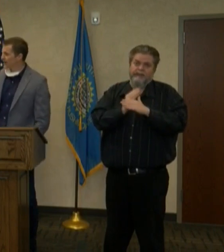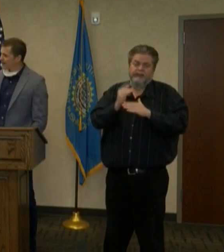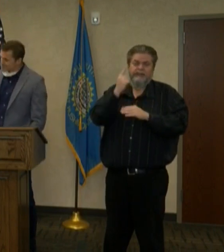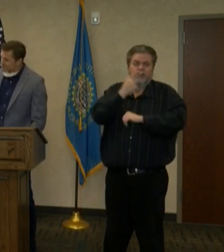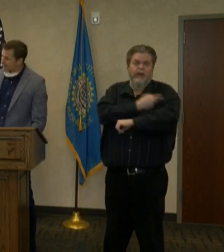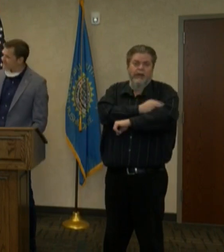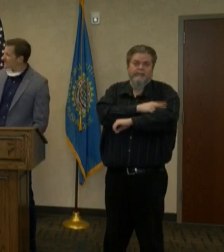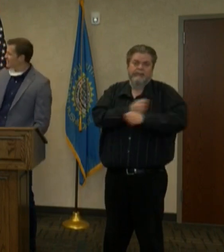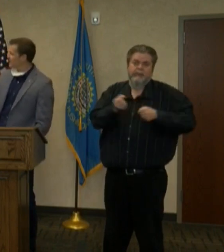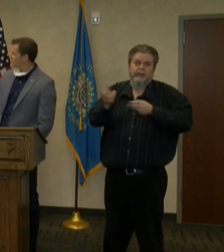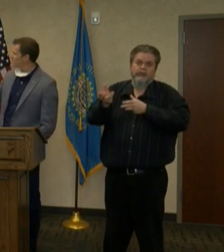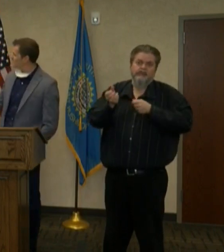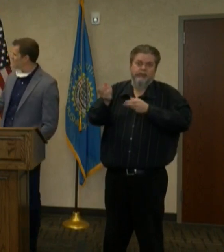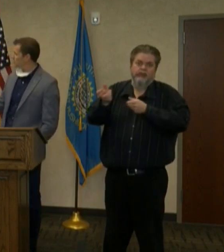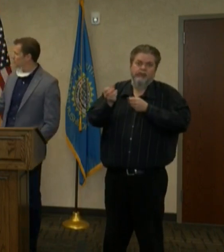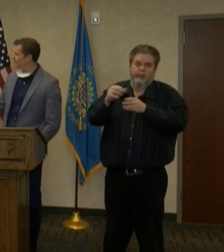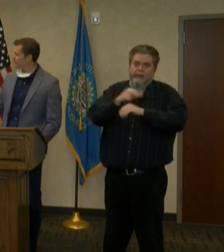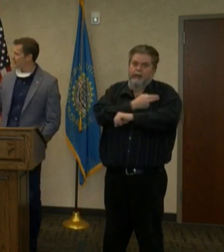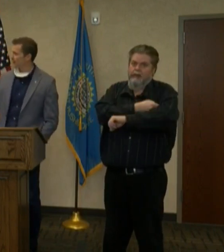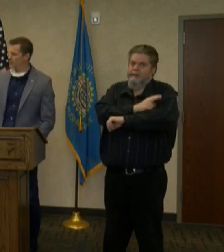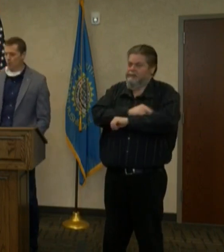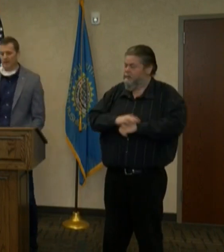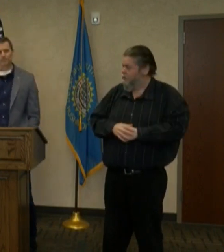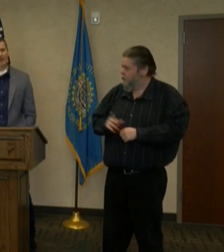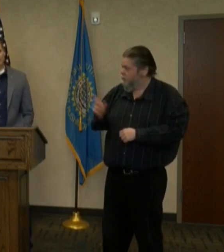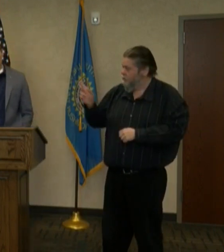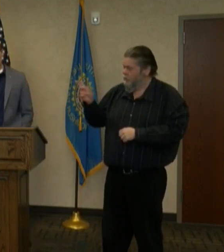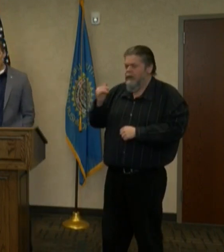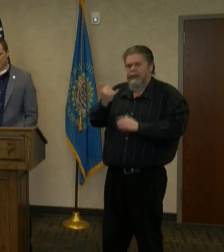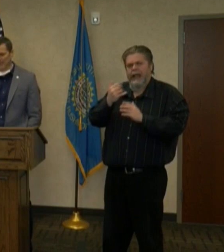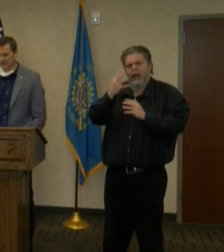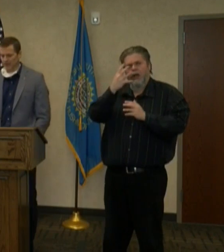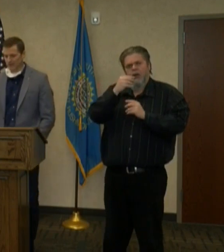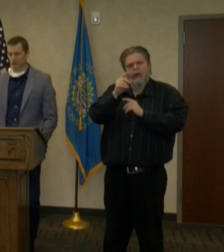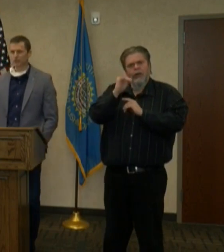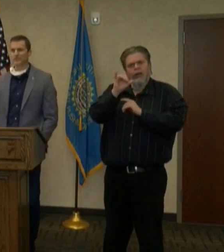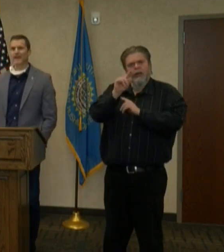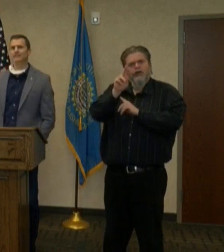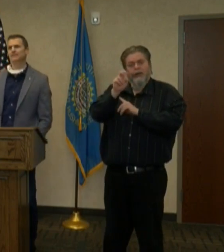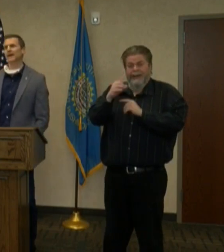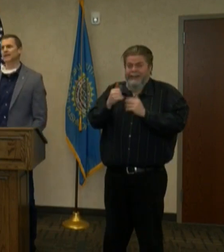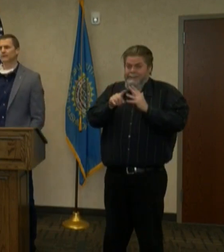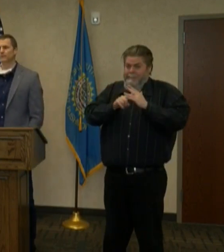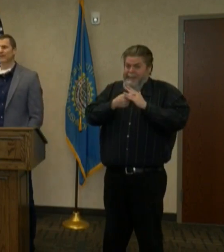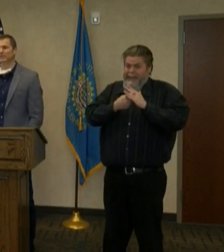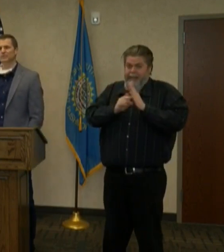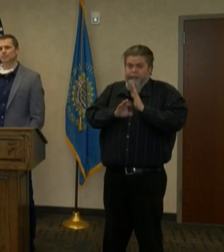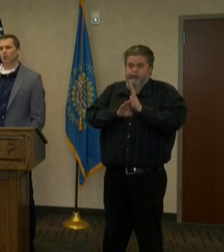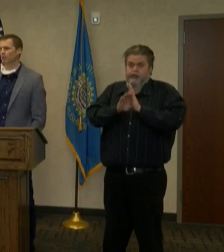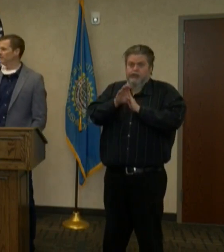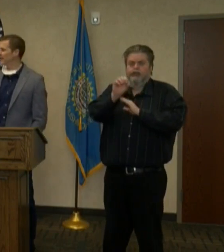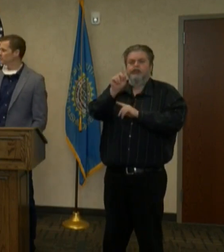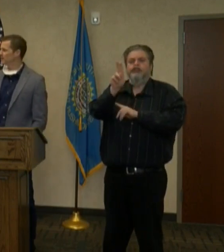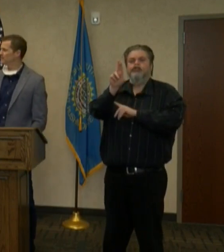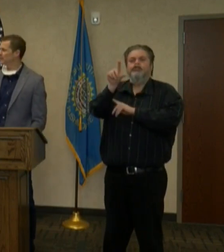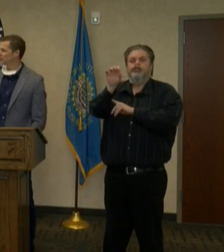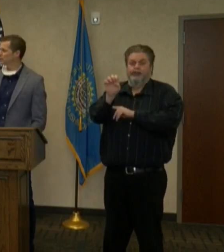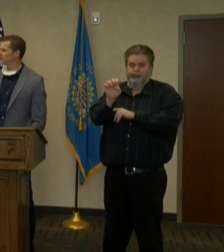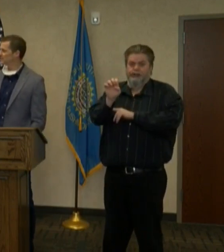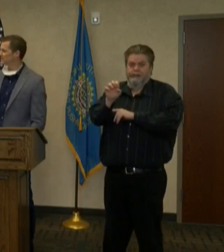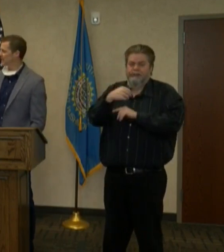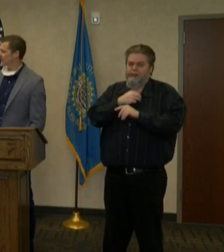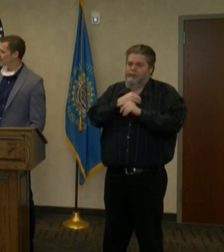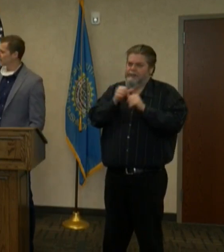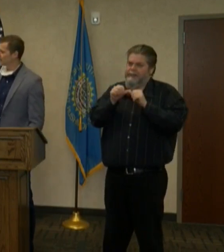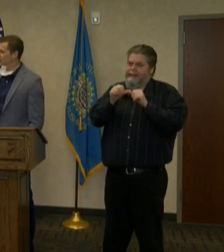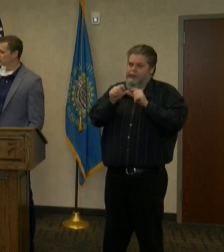So last 10 days, we've seen a big trend. We're at basically the beginning of that surge, and that information is important as we continue to